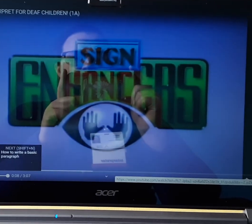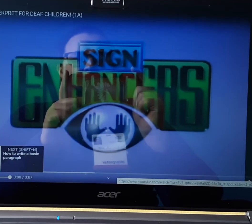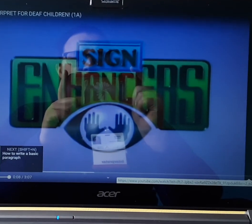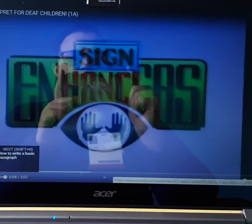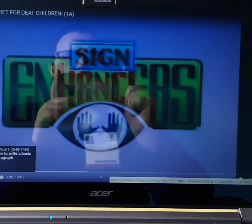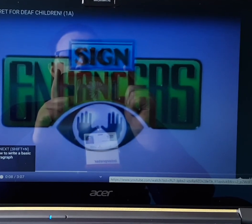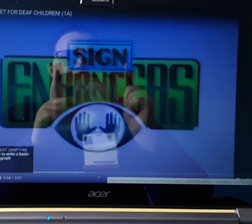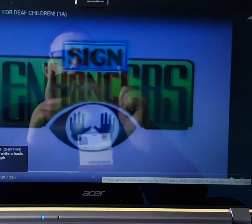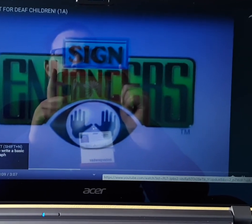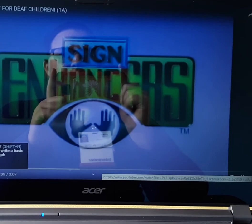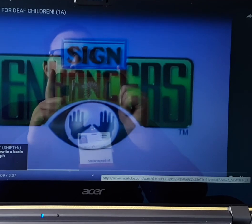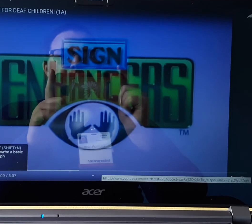Hopefully my glare ain't too bad.